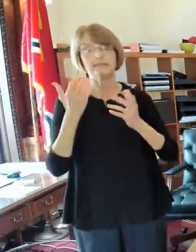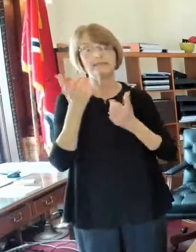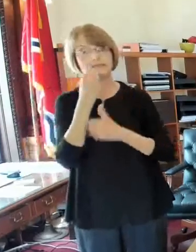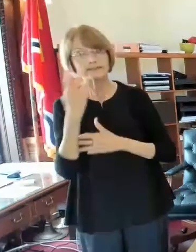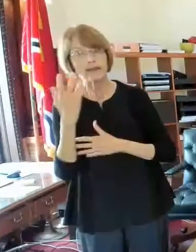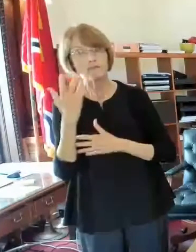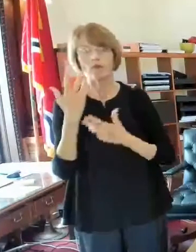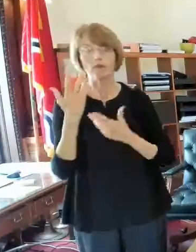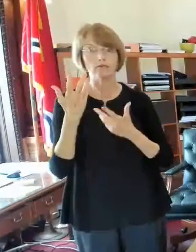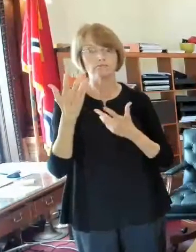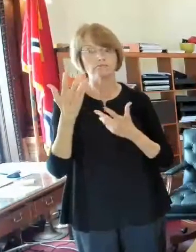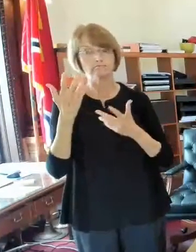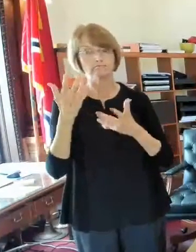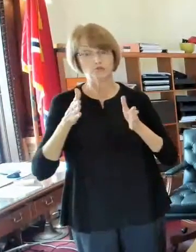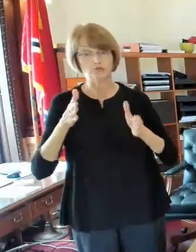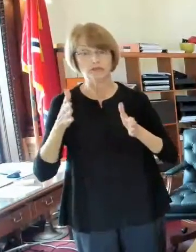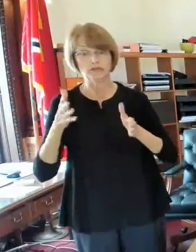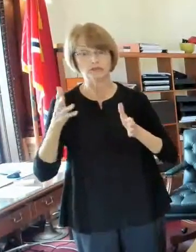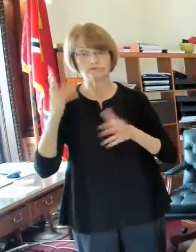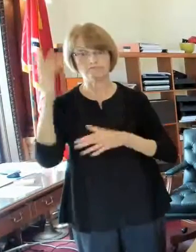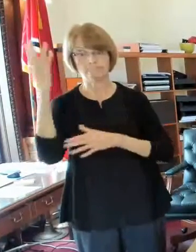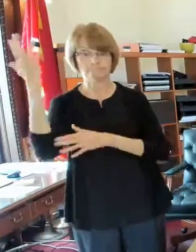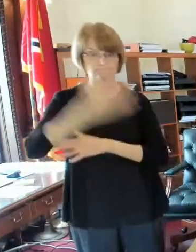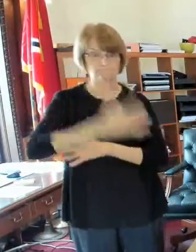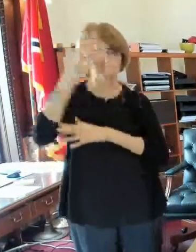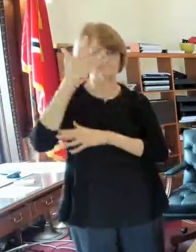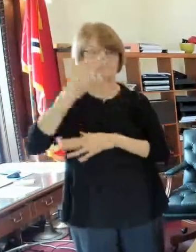time, all the big